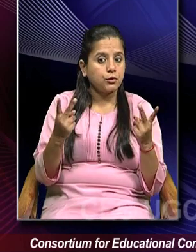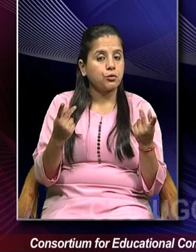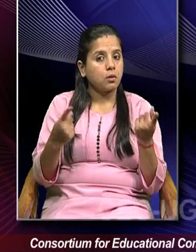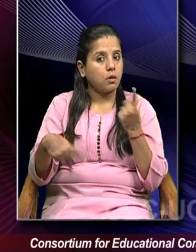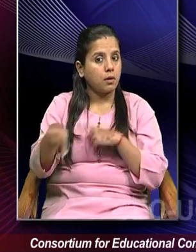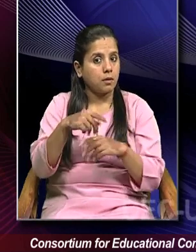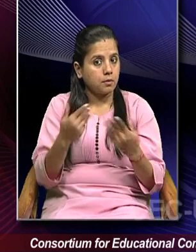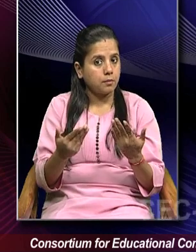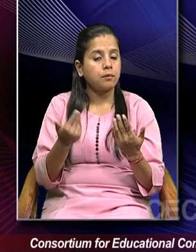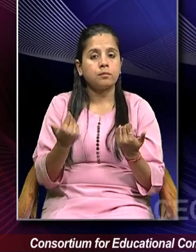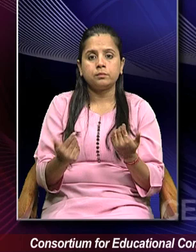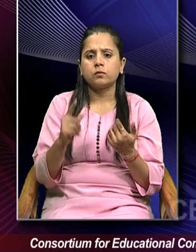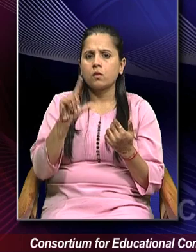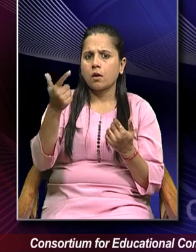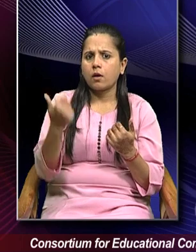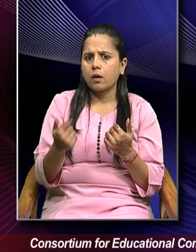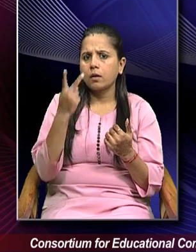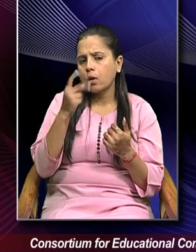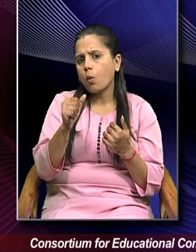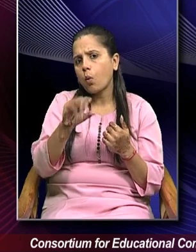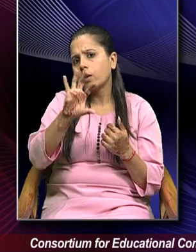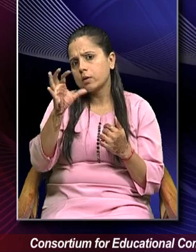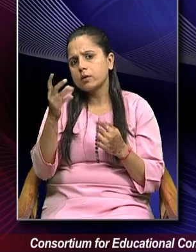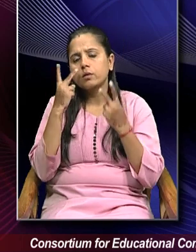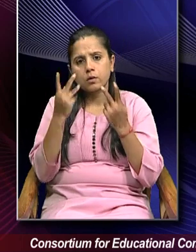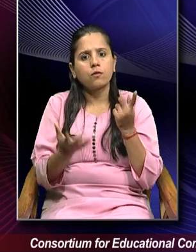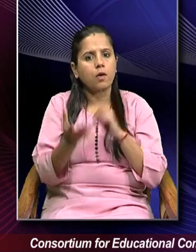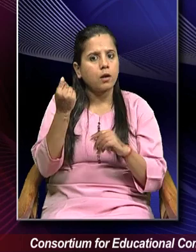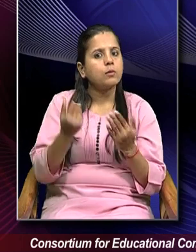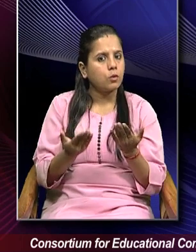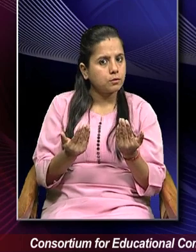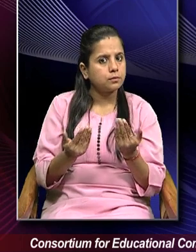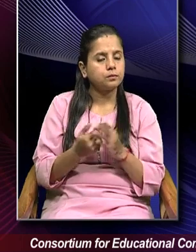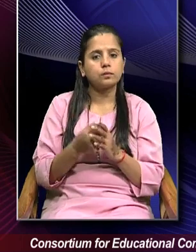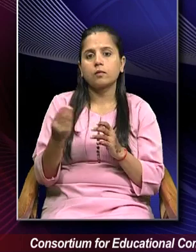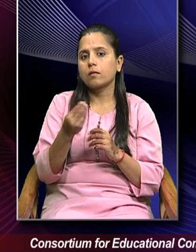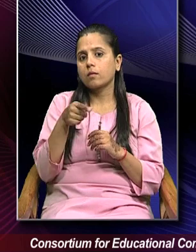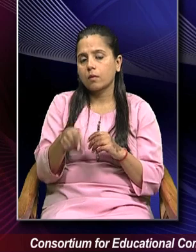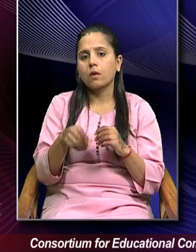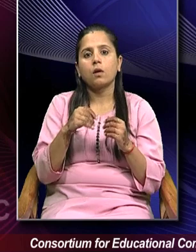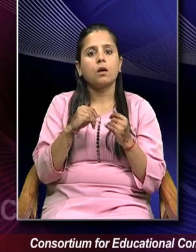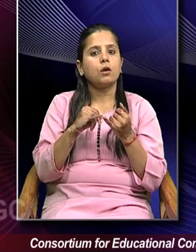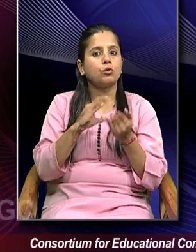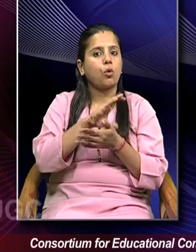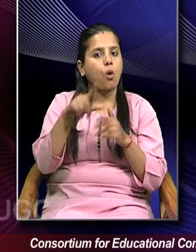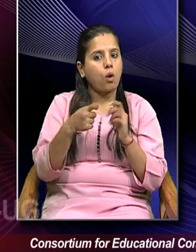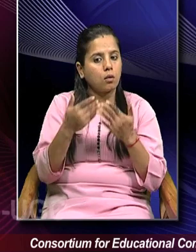there, as later we find League of Nations, then some of the scholars, they have argued